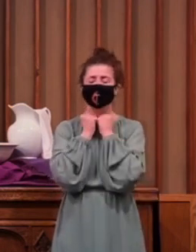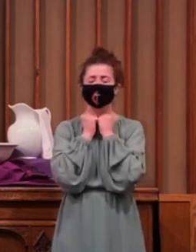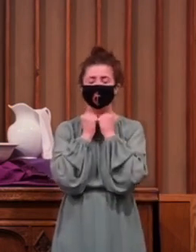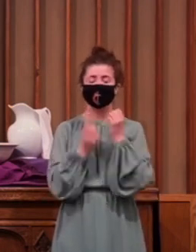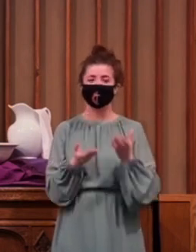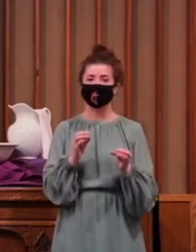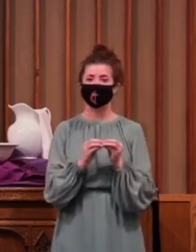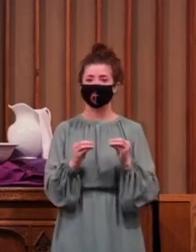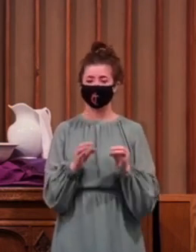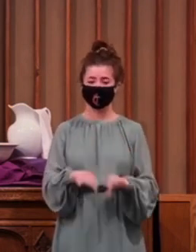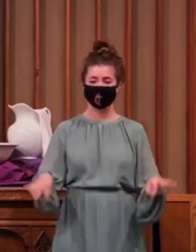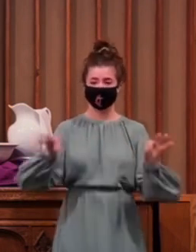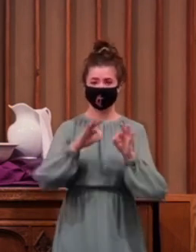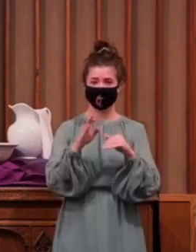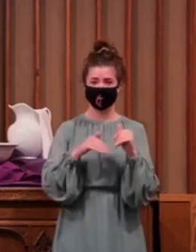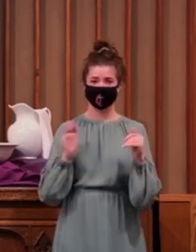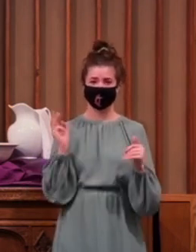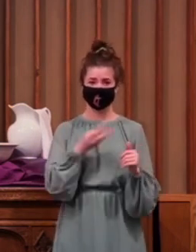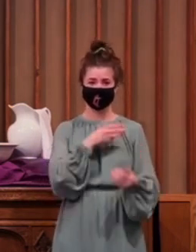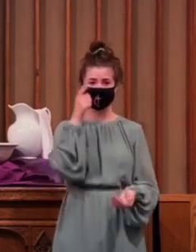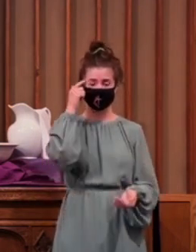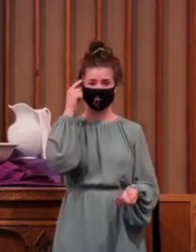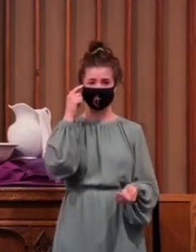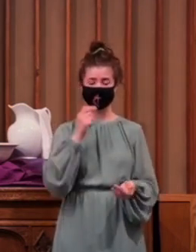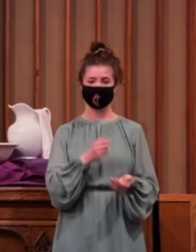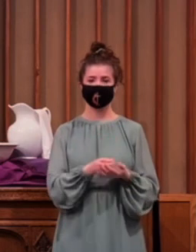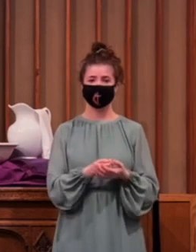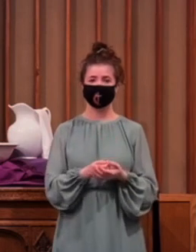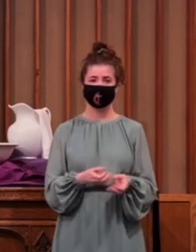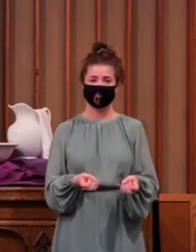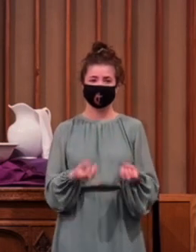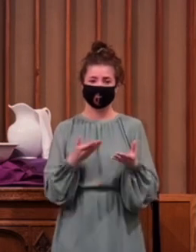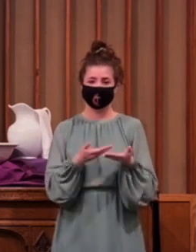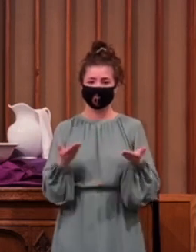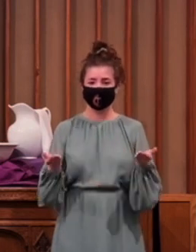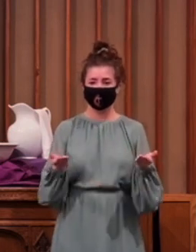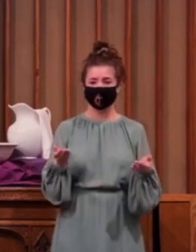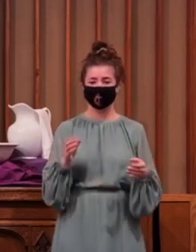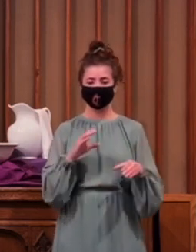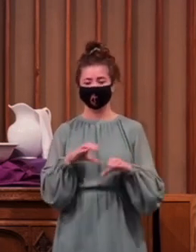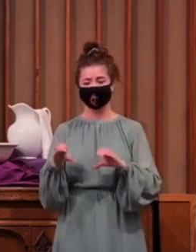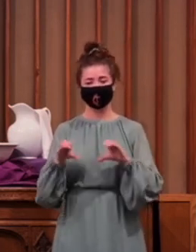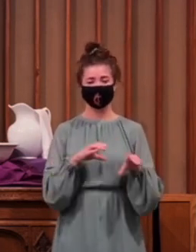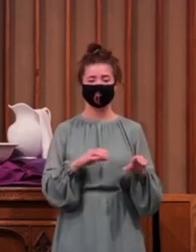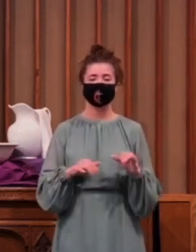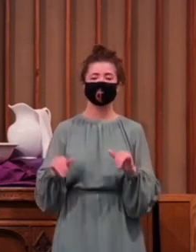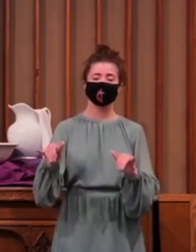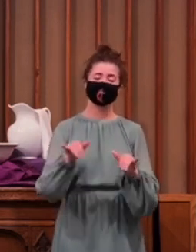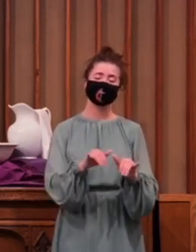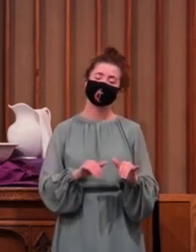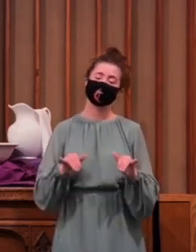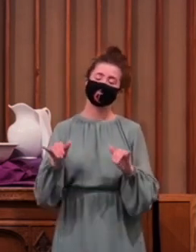have realized. That many of the things we used to do out of routine or ritual or